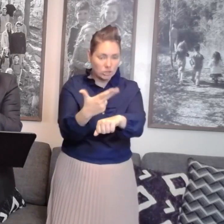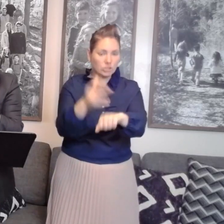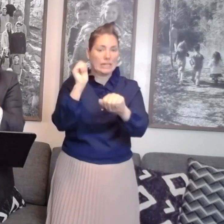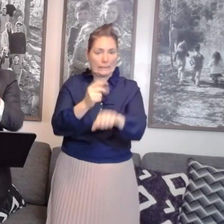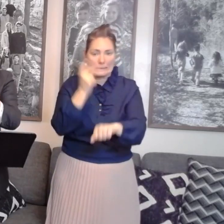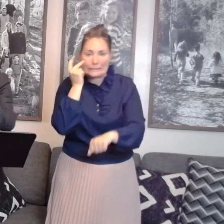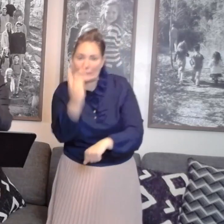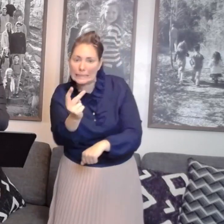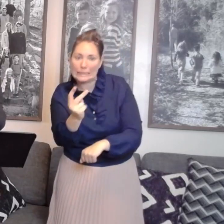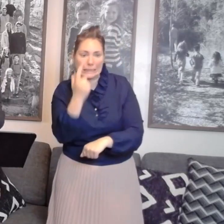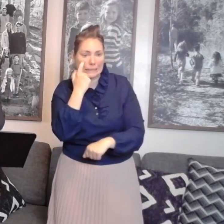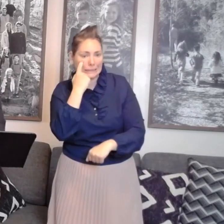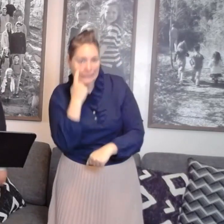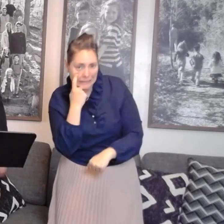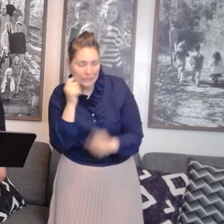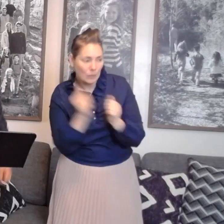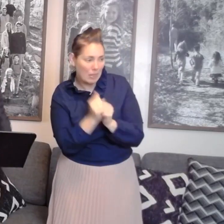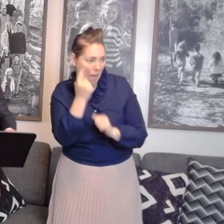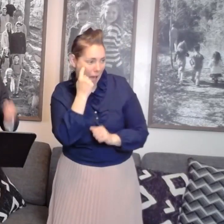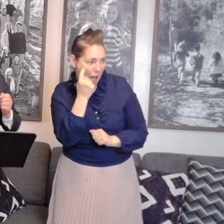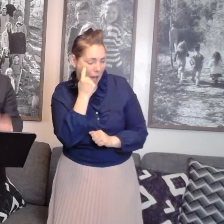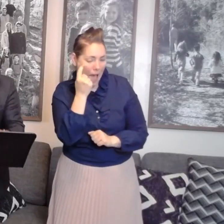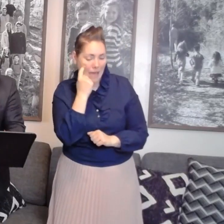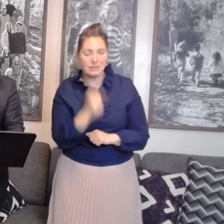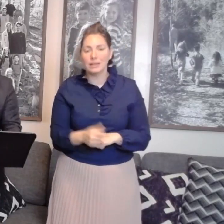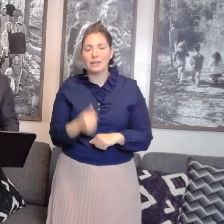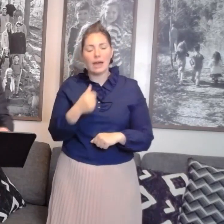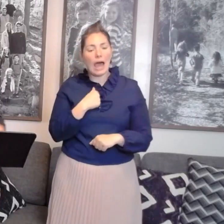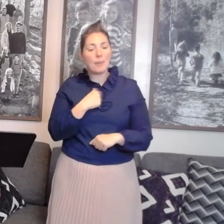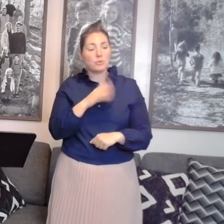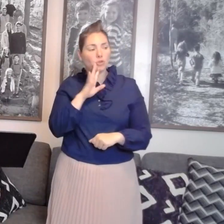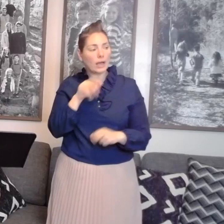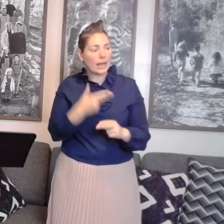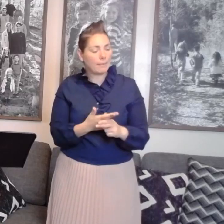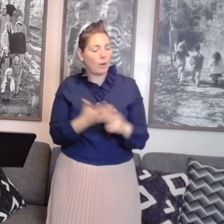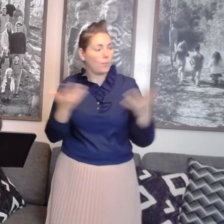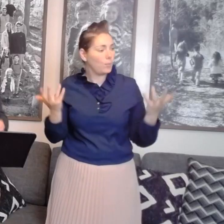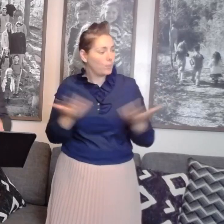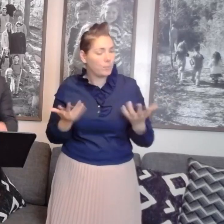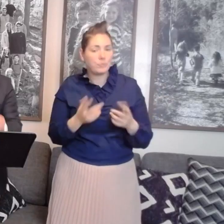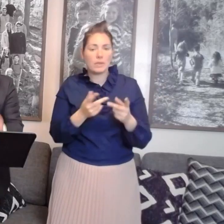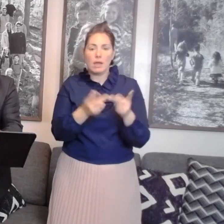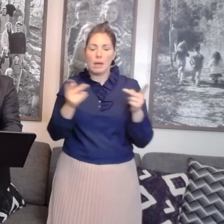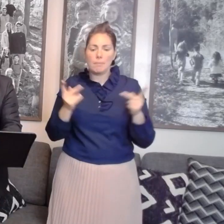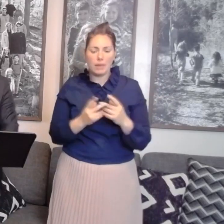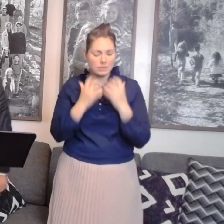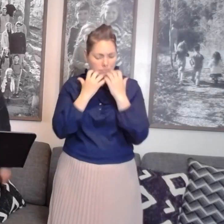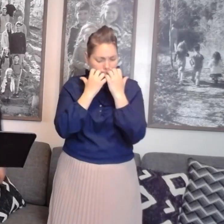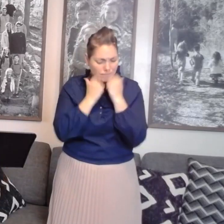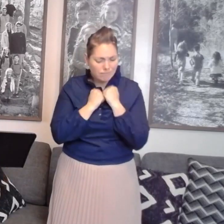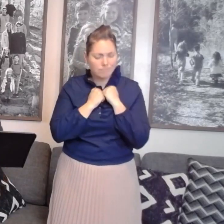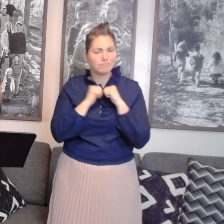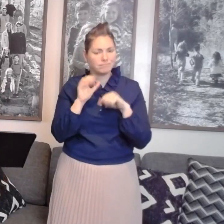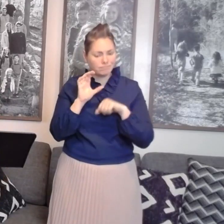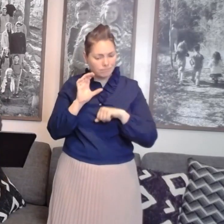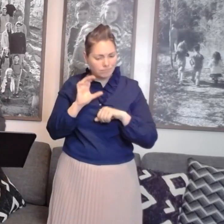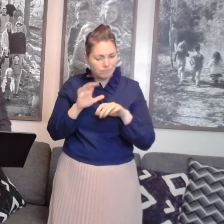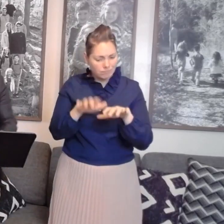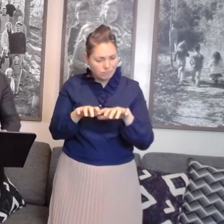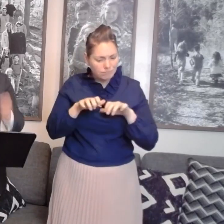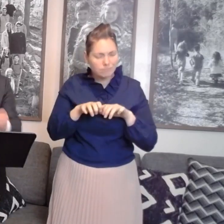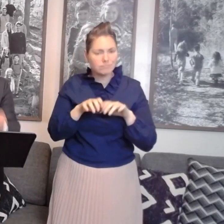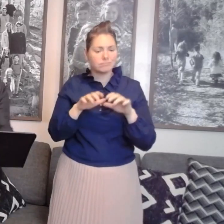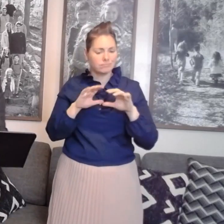see with the naked eye. Instead, I am preaching about a sanctuary, a